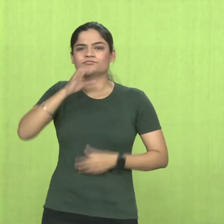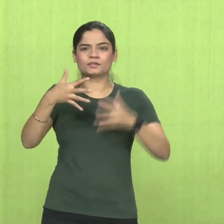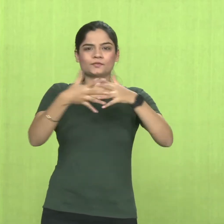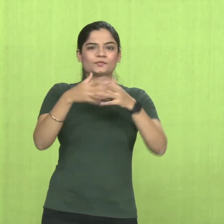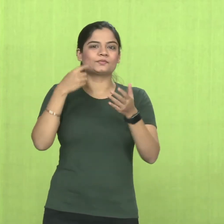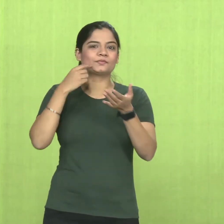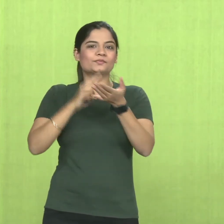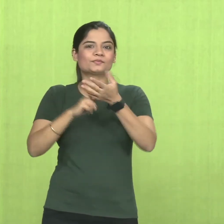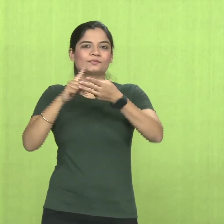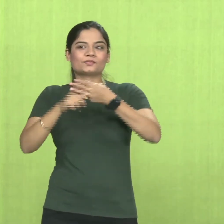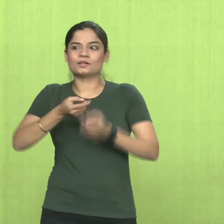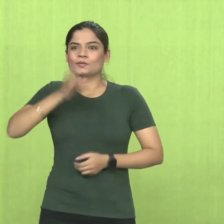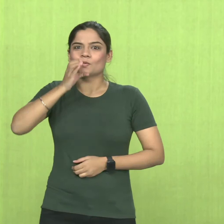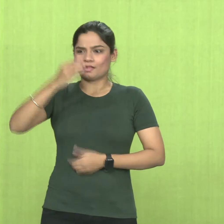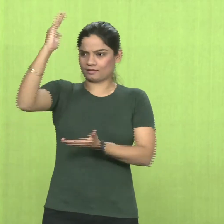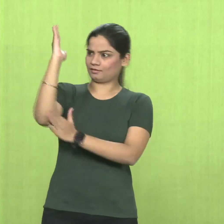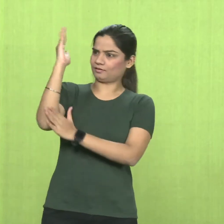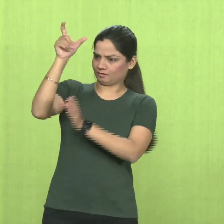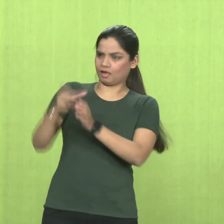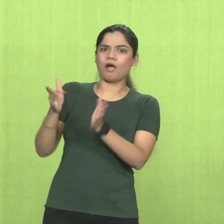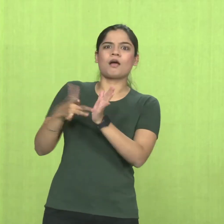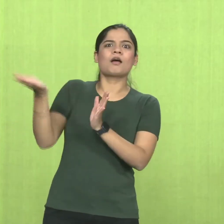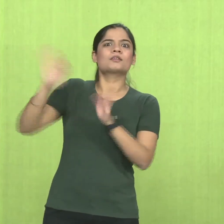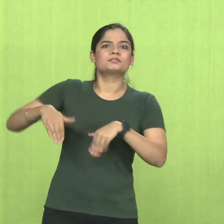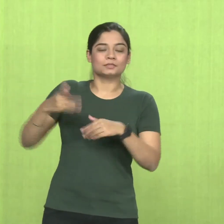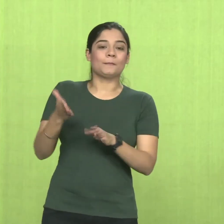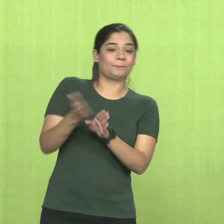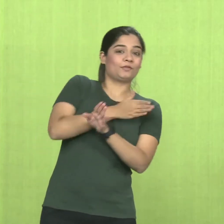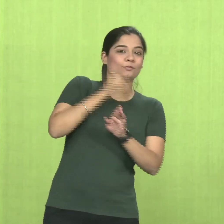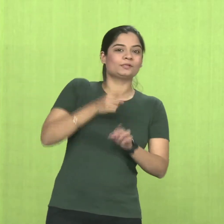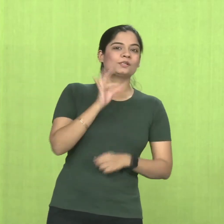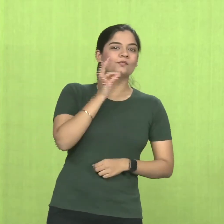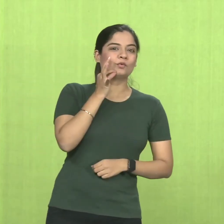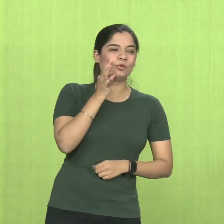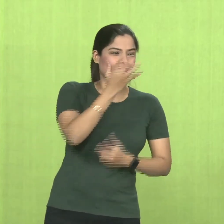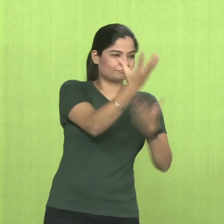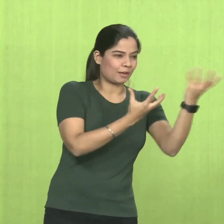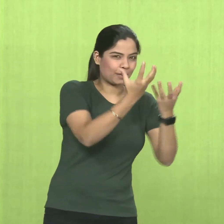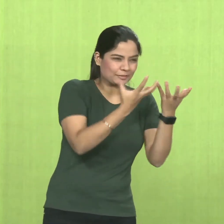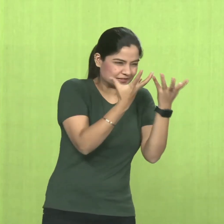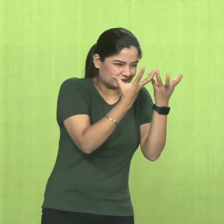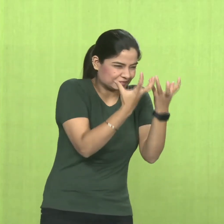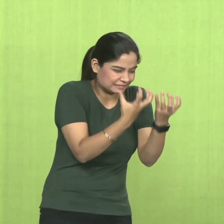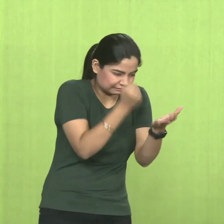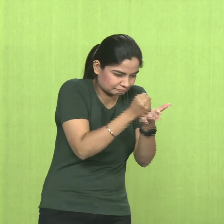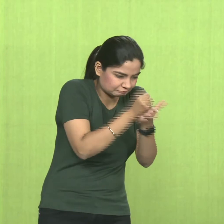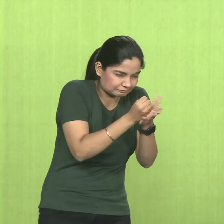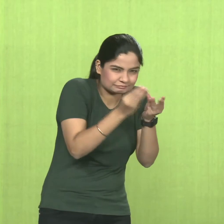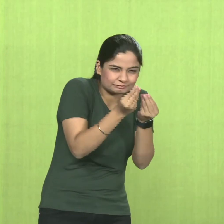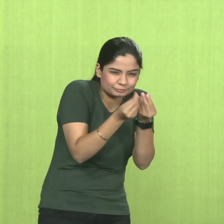Or wine is made out of grapes. The grapes are fermented. They are dried and the process